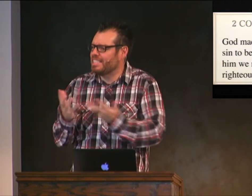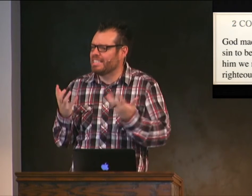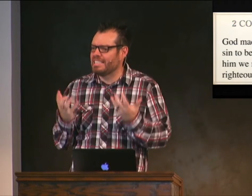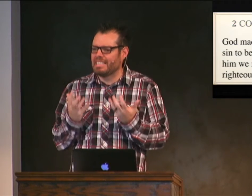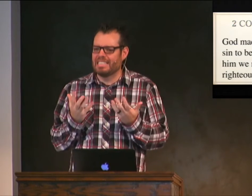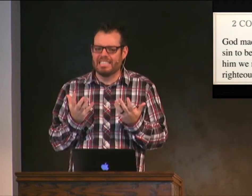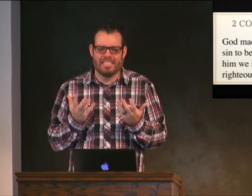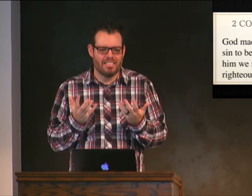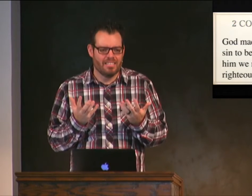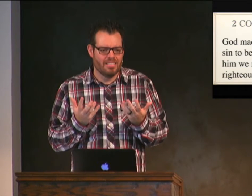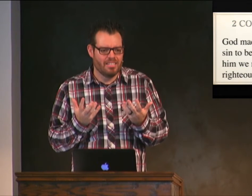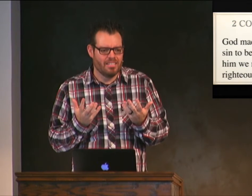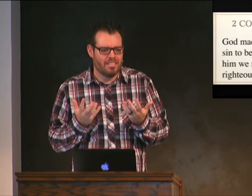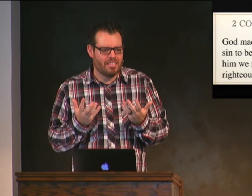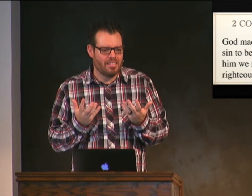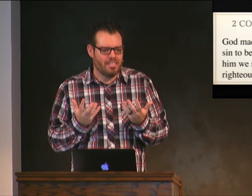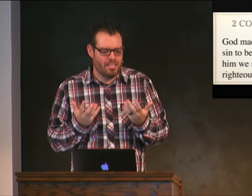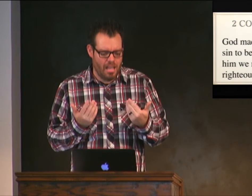Righteousness.